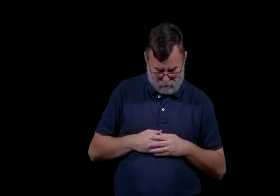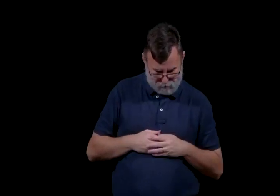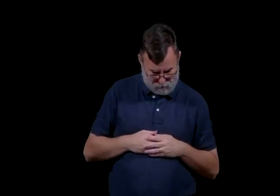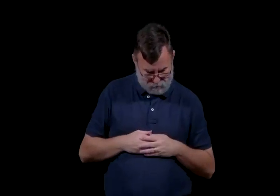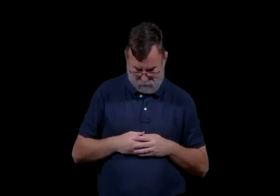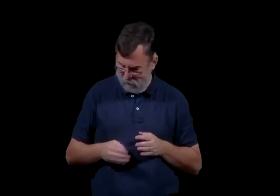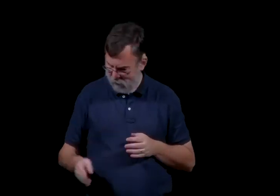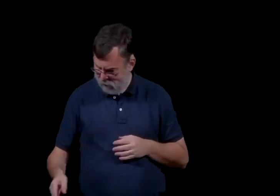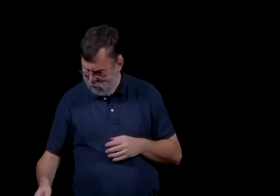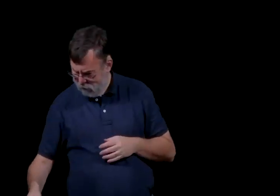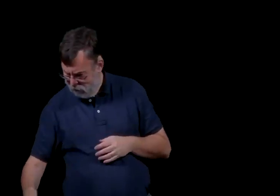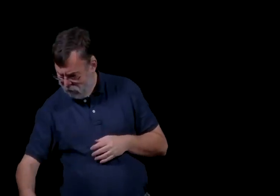A shiny white pearl.